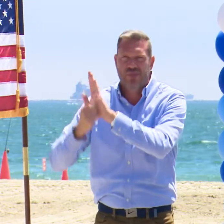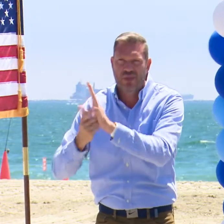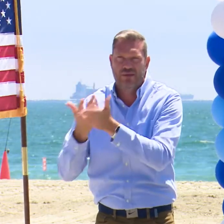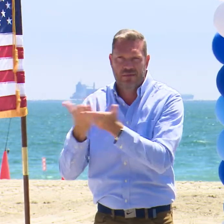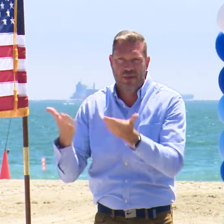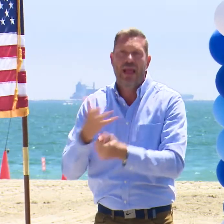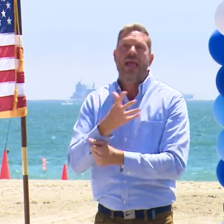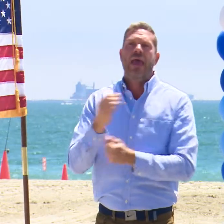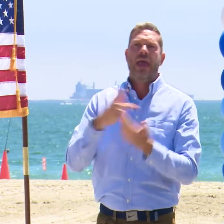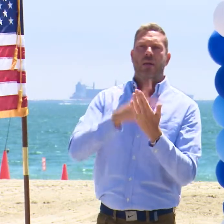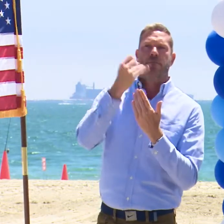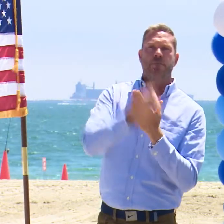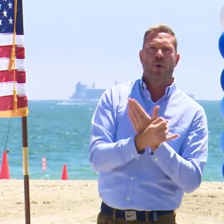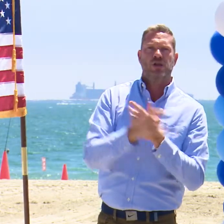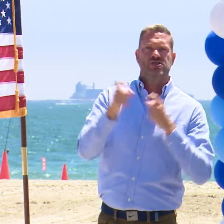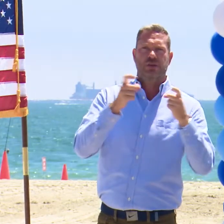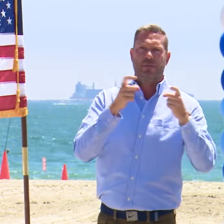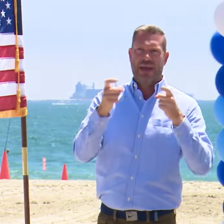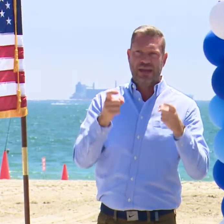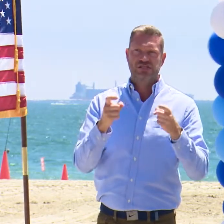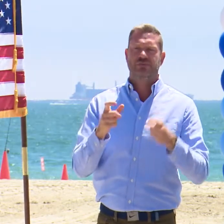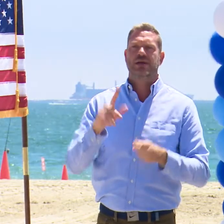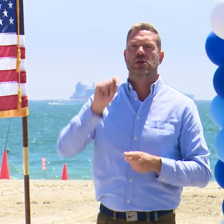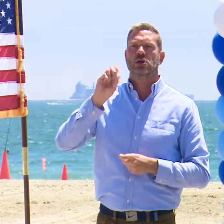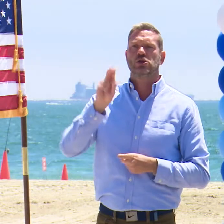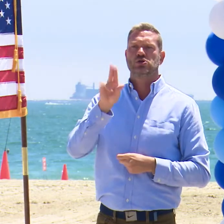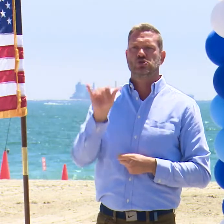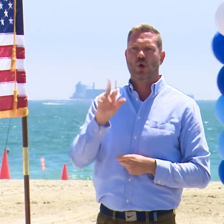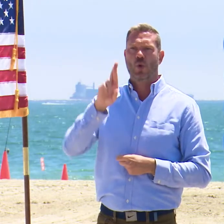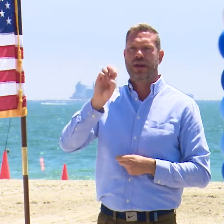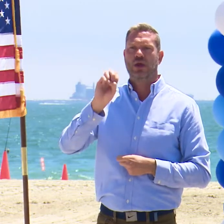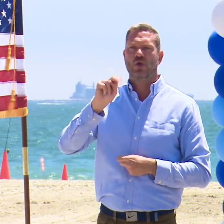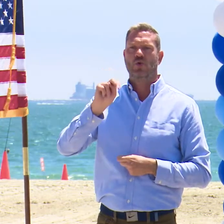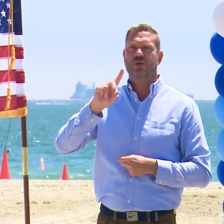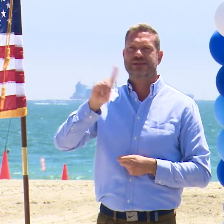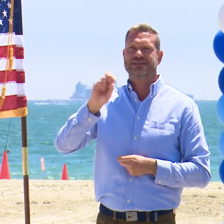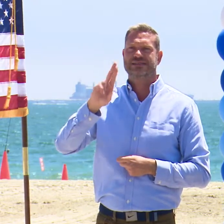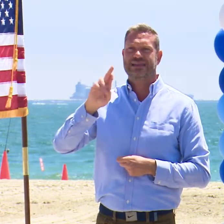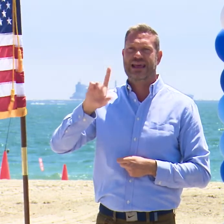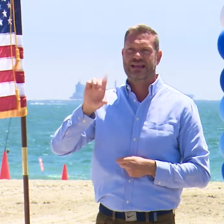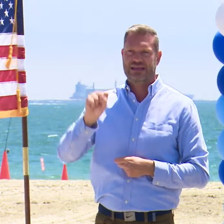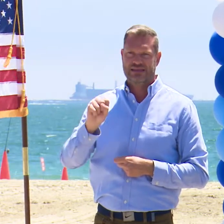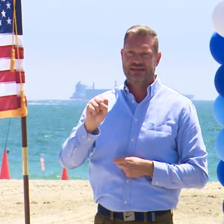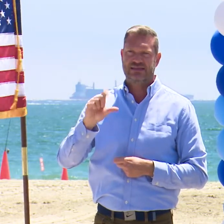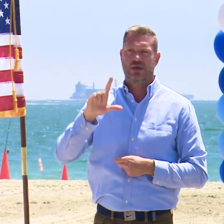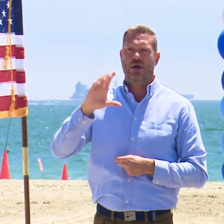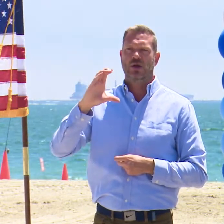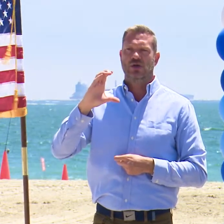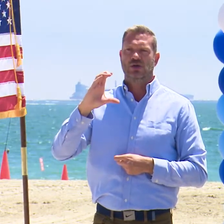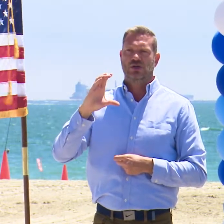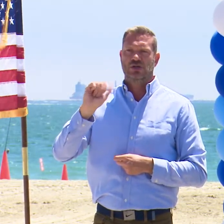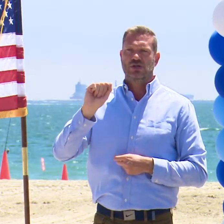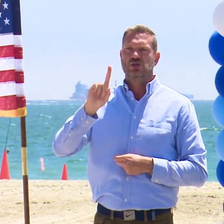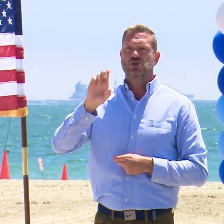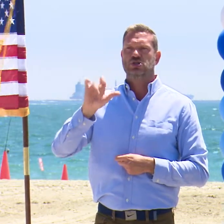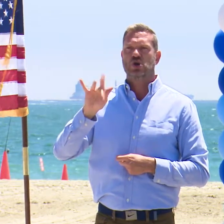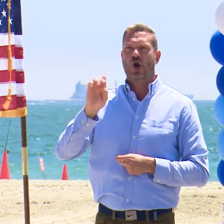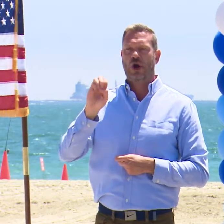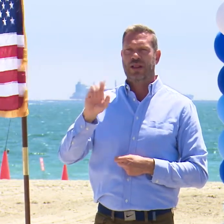project management officers, Tony Resendez and Charlene Exuco. Thank you for your